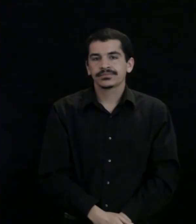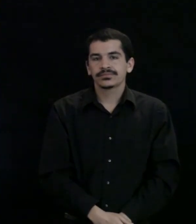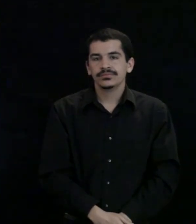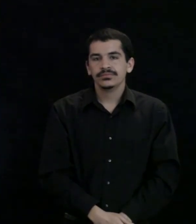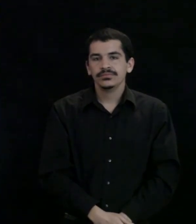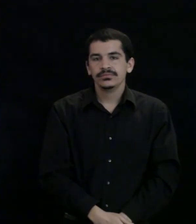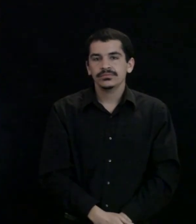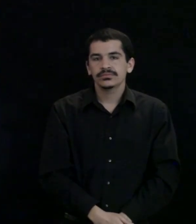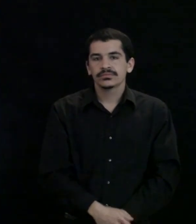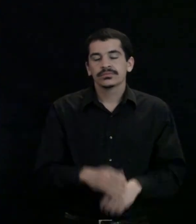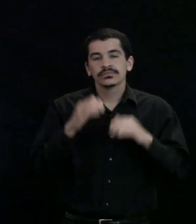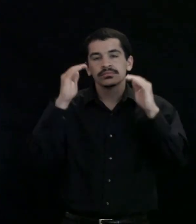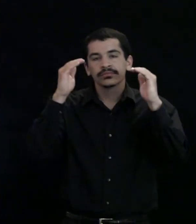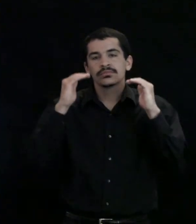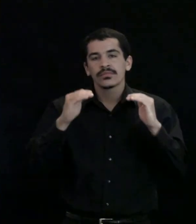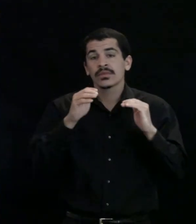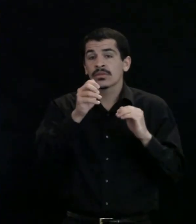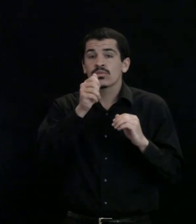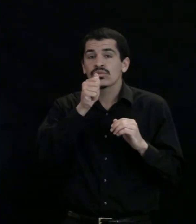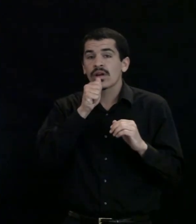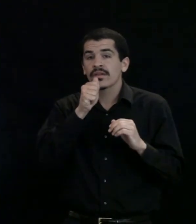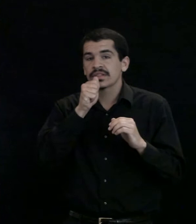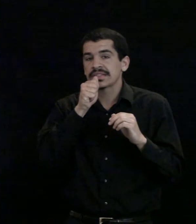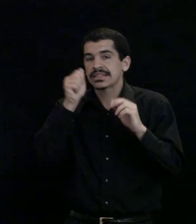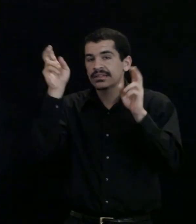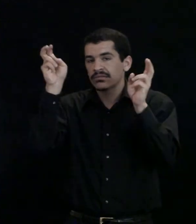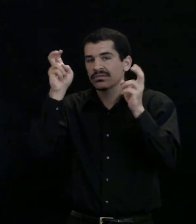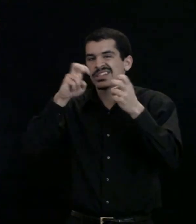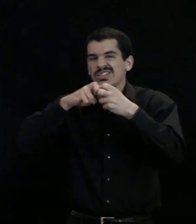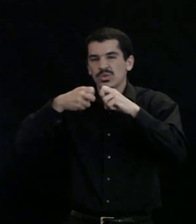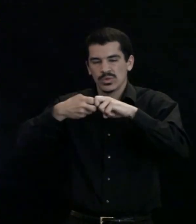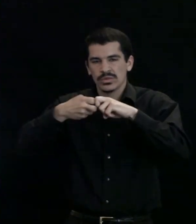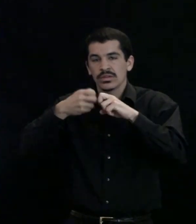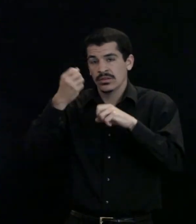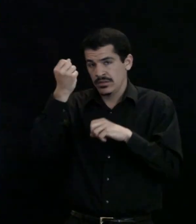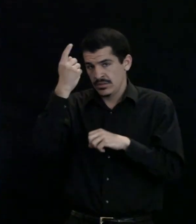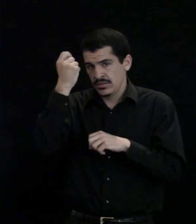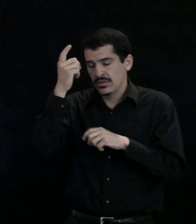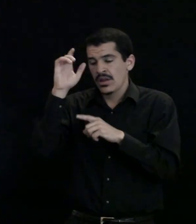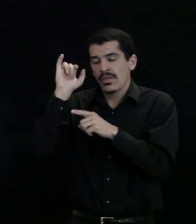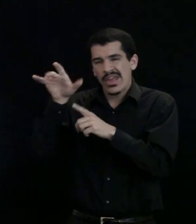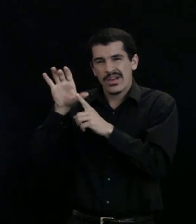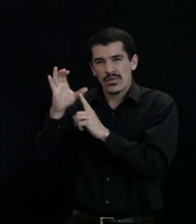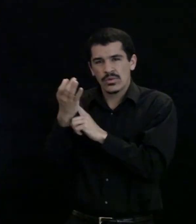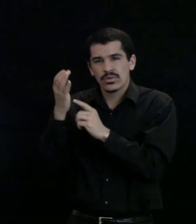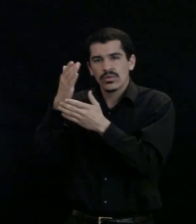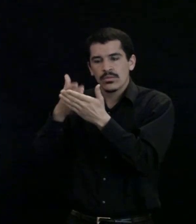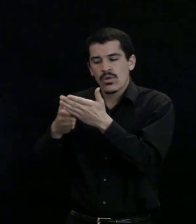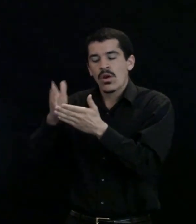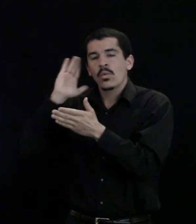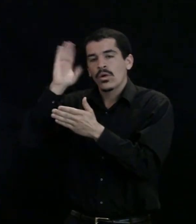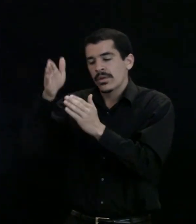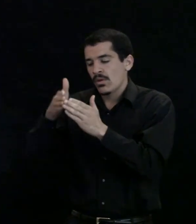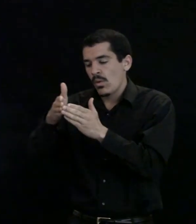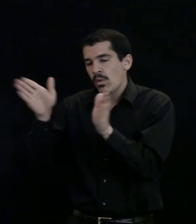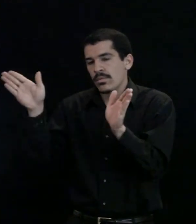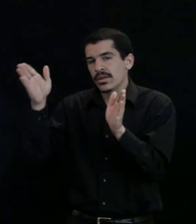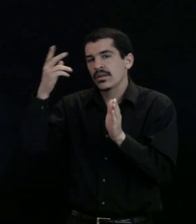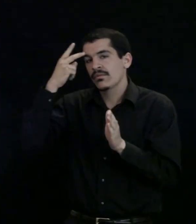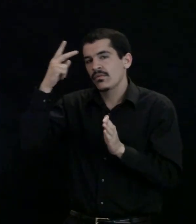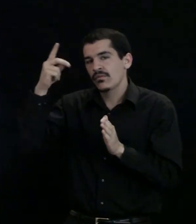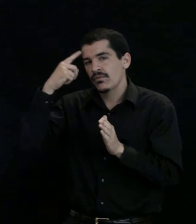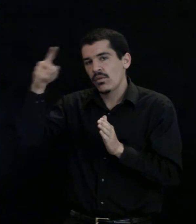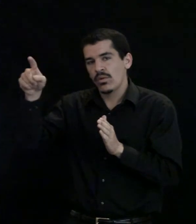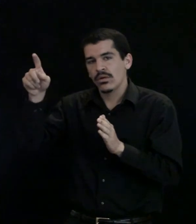Privacy issues. This part of the facility would be open to the public and would be